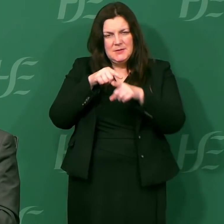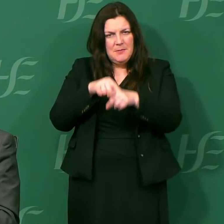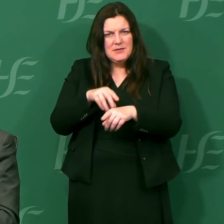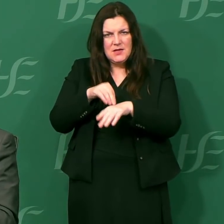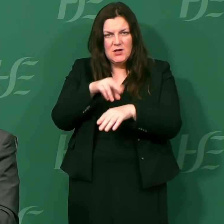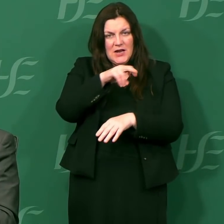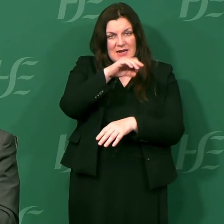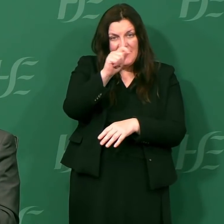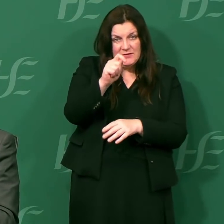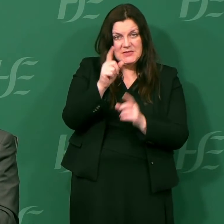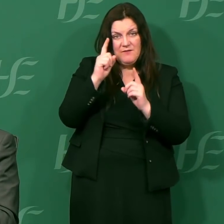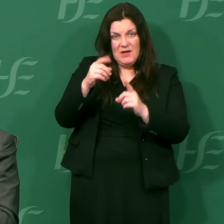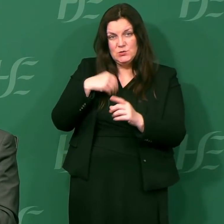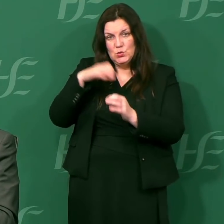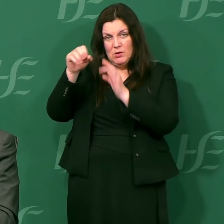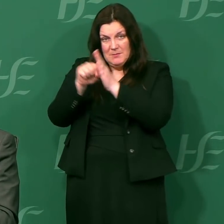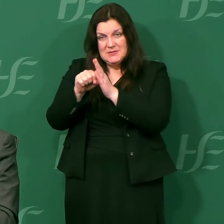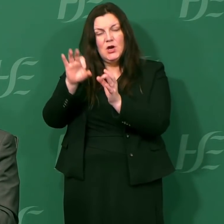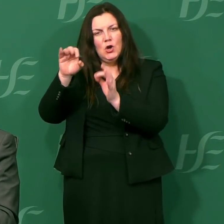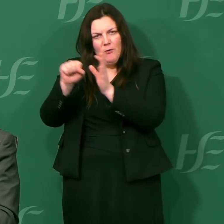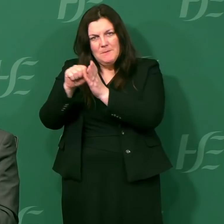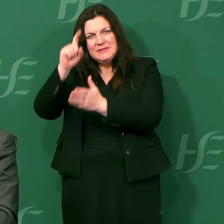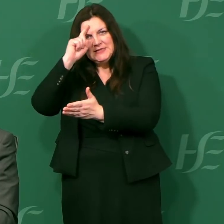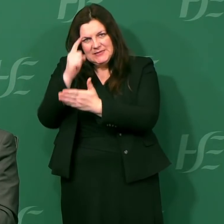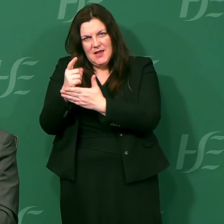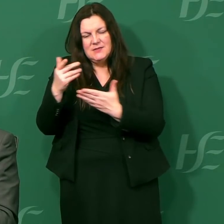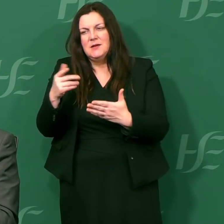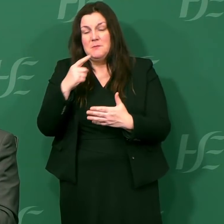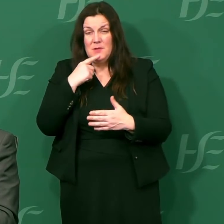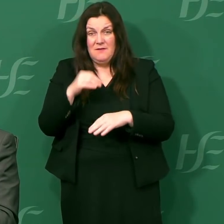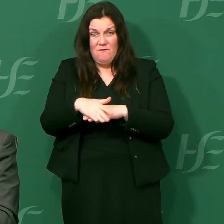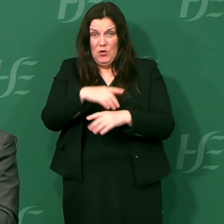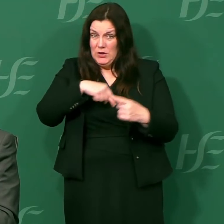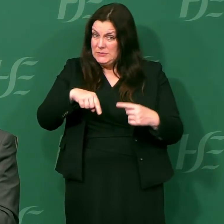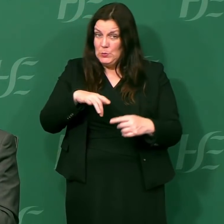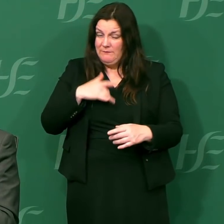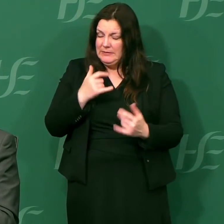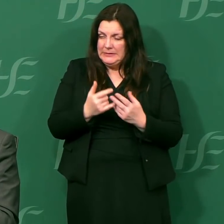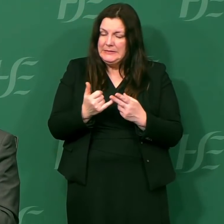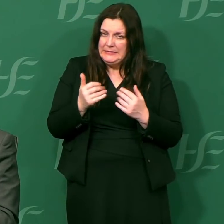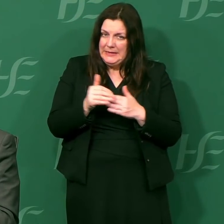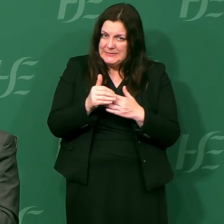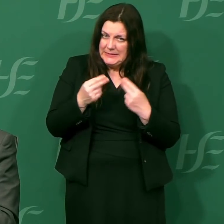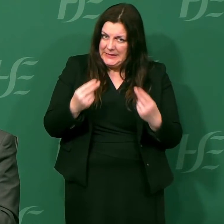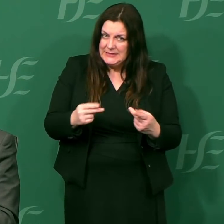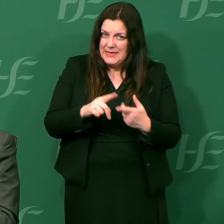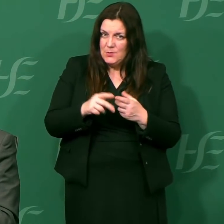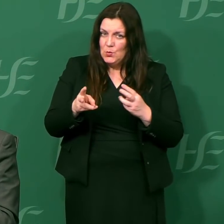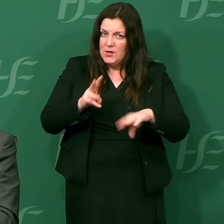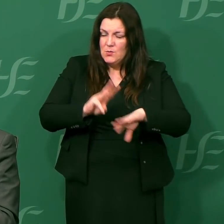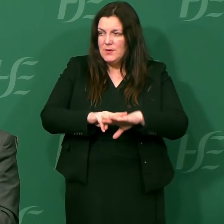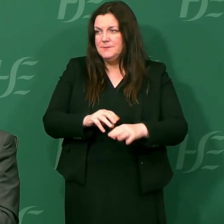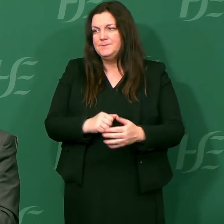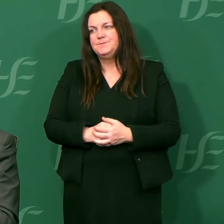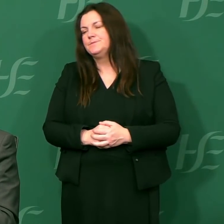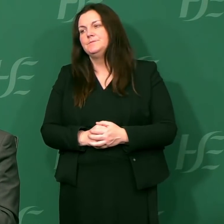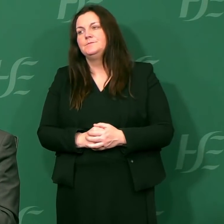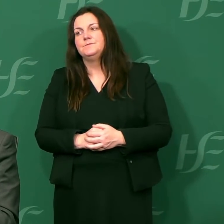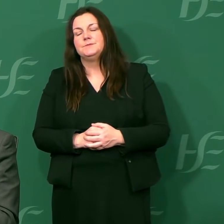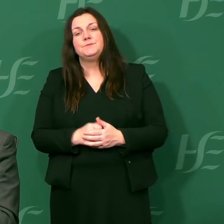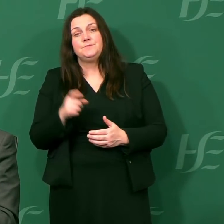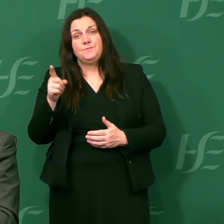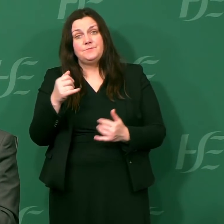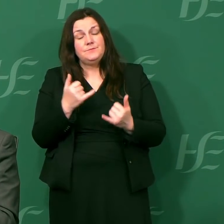decisions. But from our perspective, at this minute and point in time, they are needed and they are working. And I suppose like that, as you're